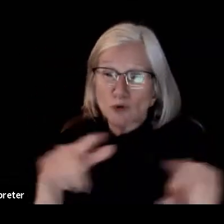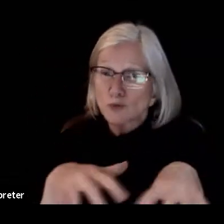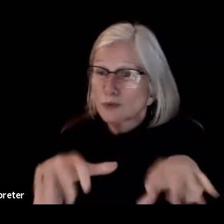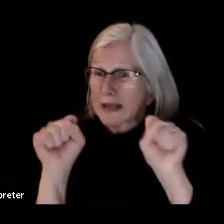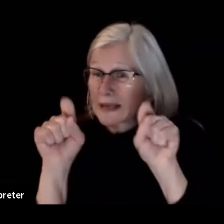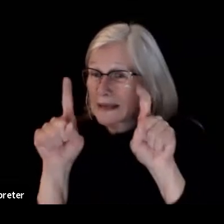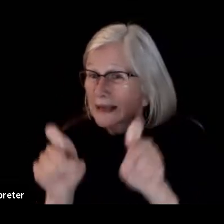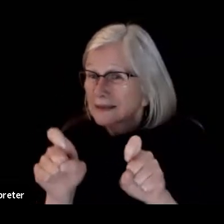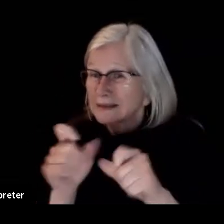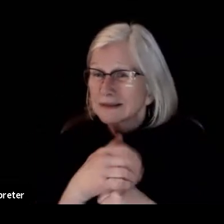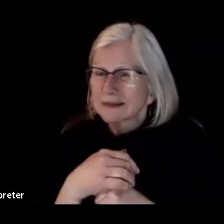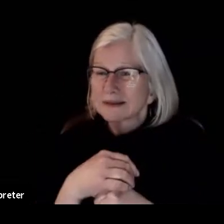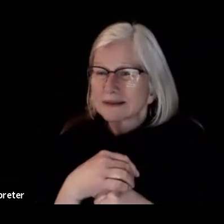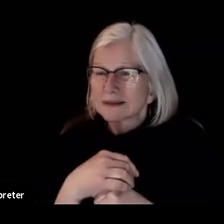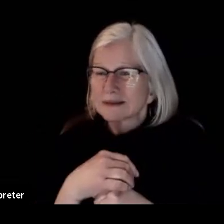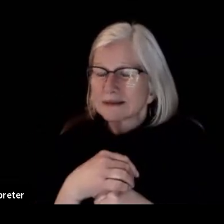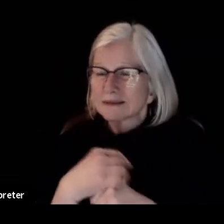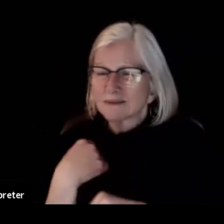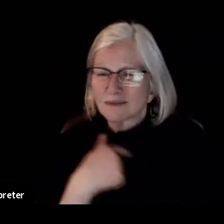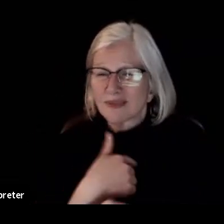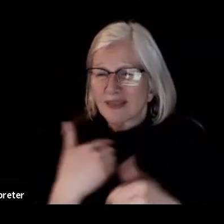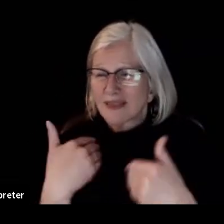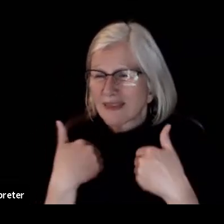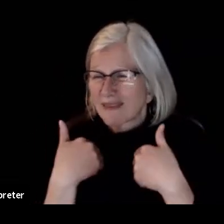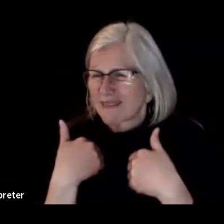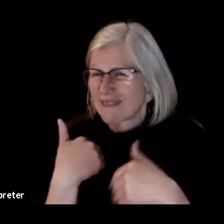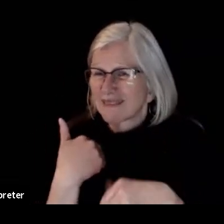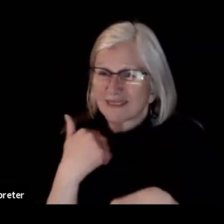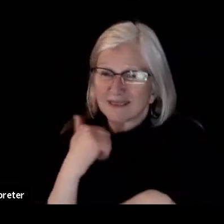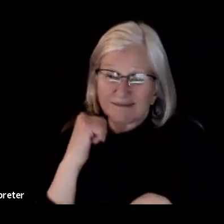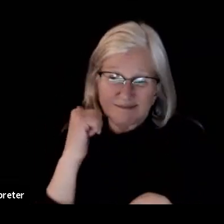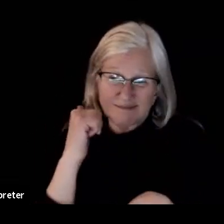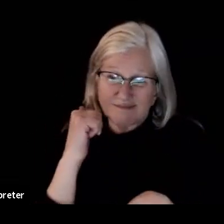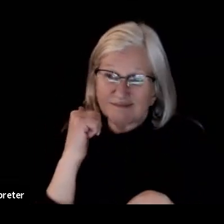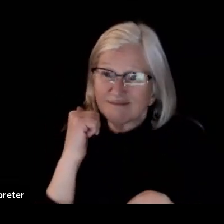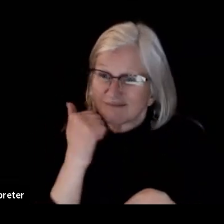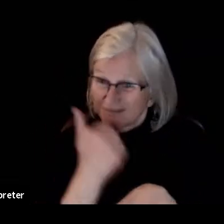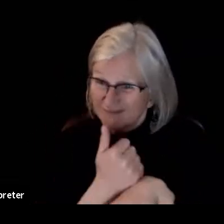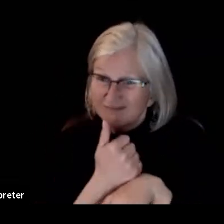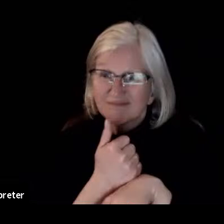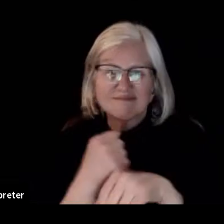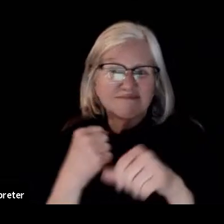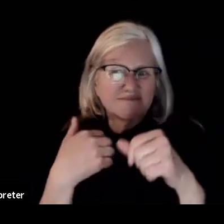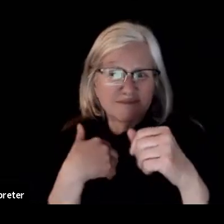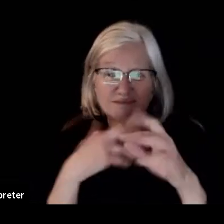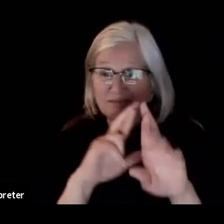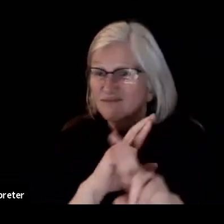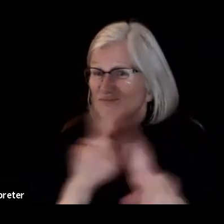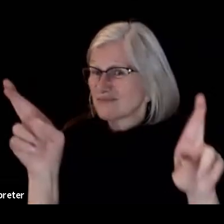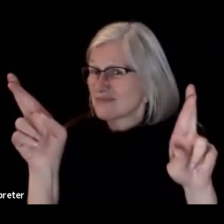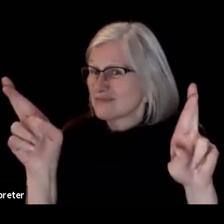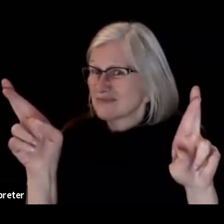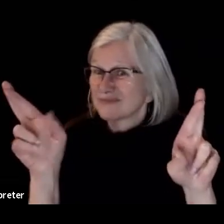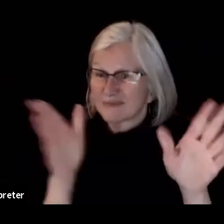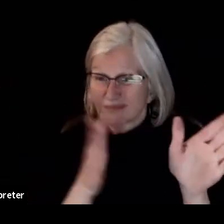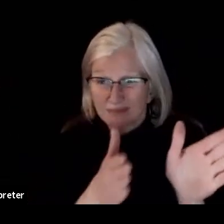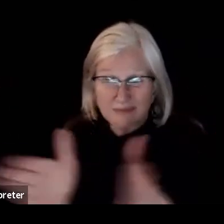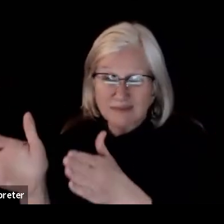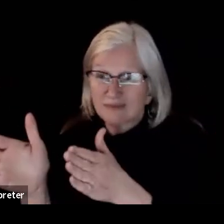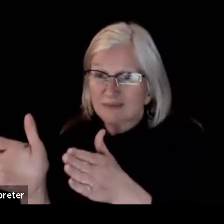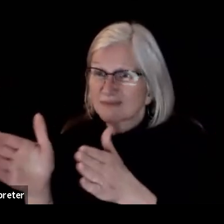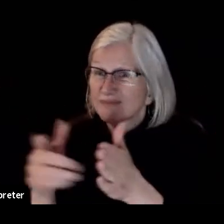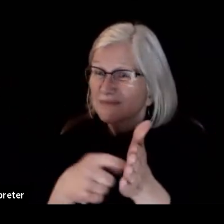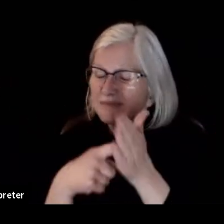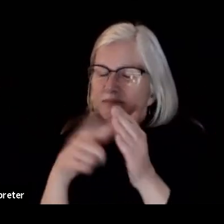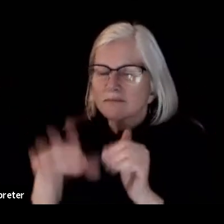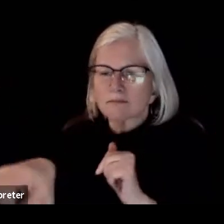the infrastructure so that we can handle the demand. You will remember that back when we